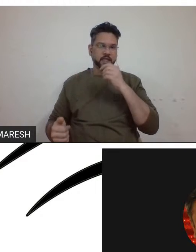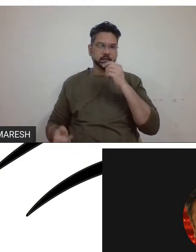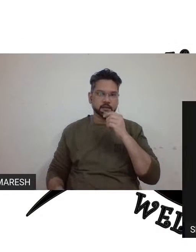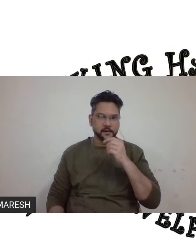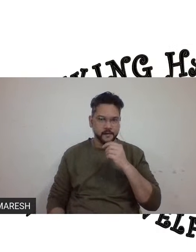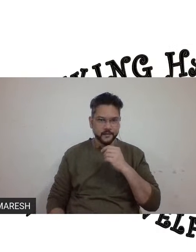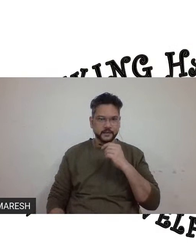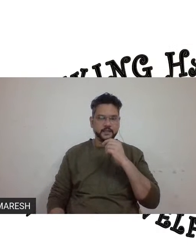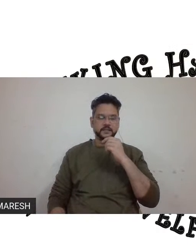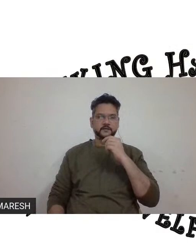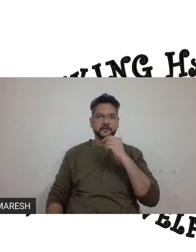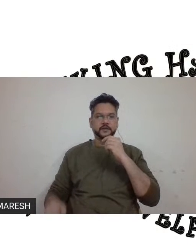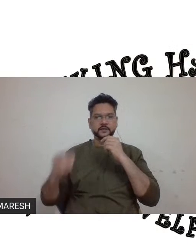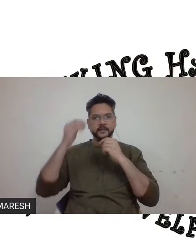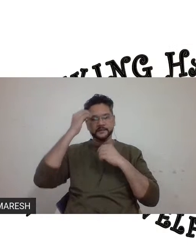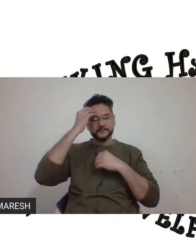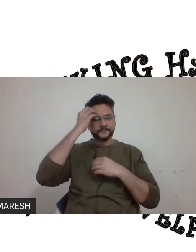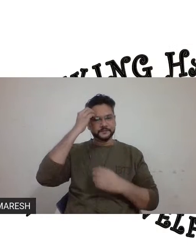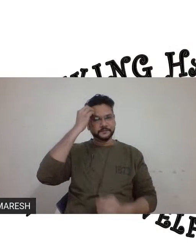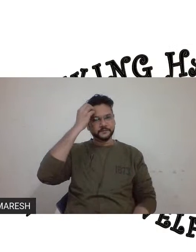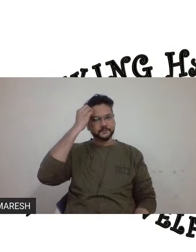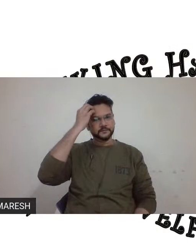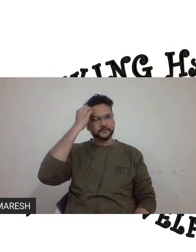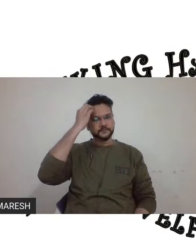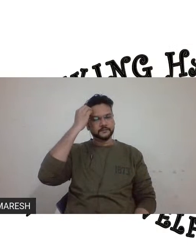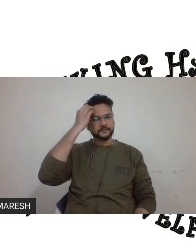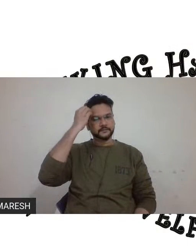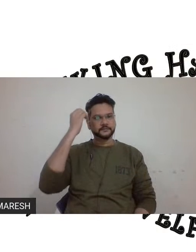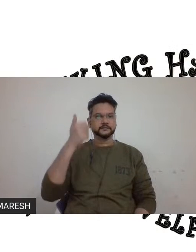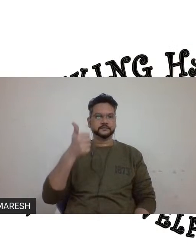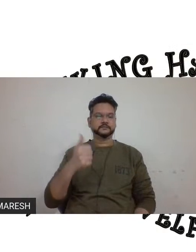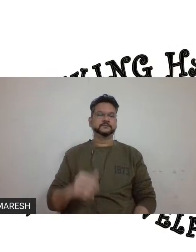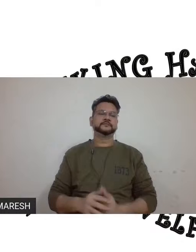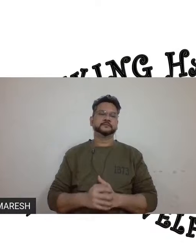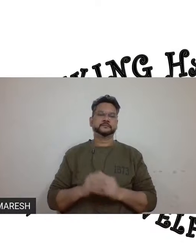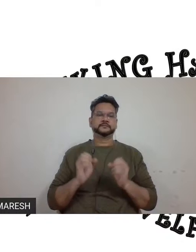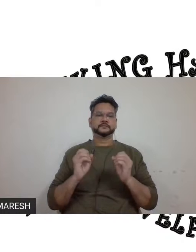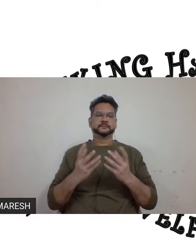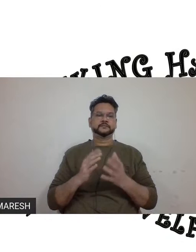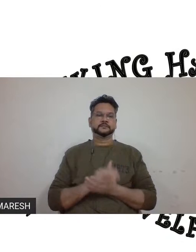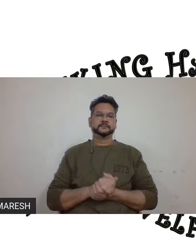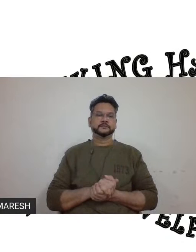Yes, sir. Wonderful. Yes, Good. loud. Oh, thank you.